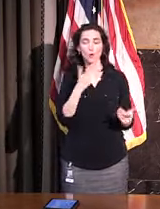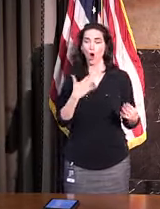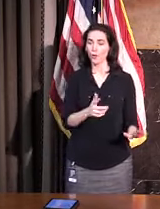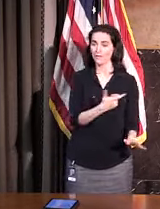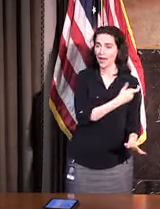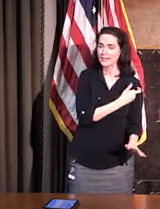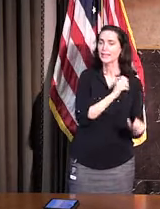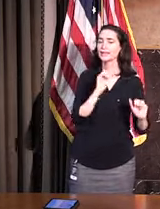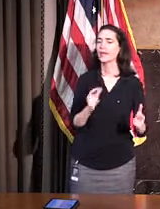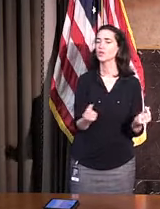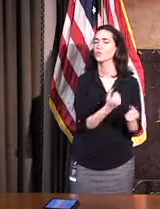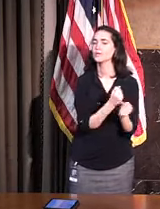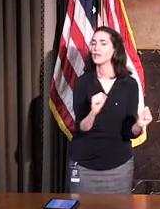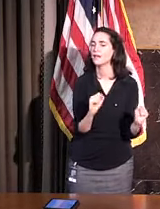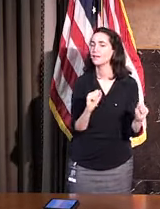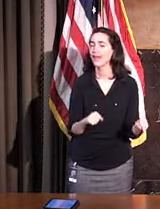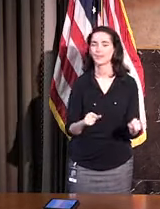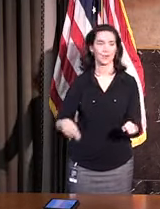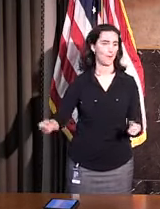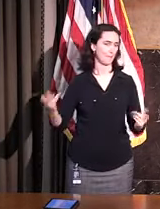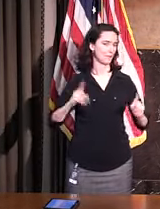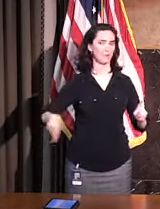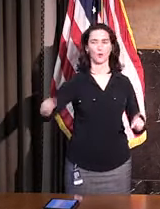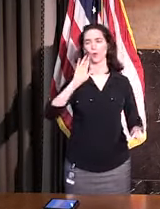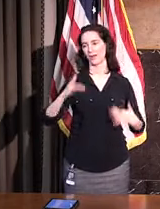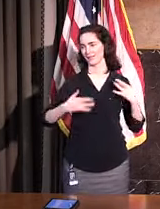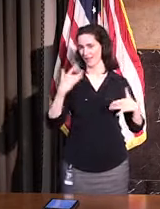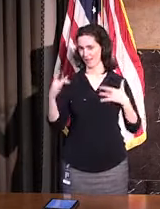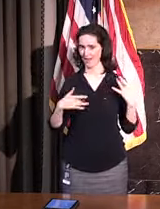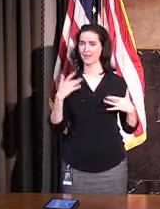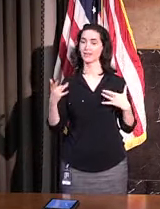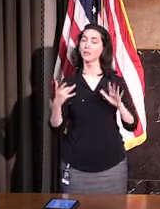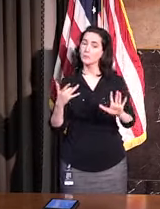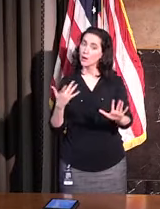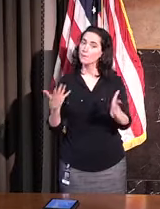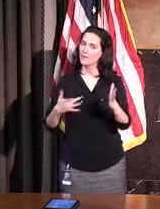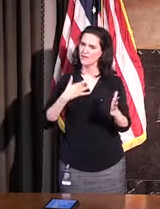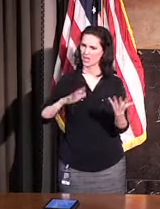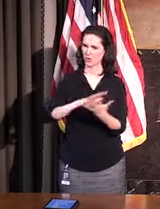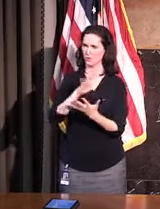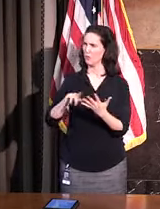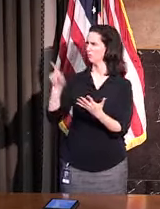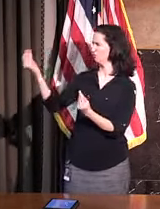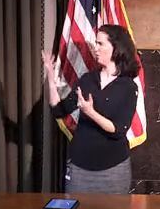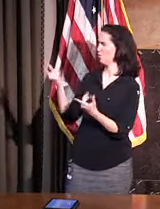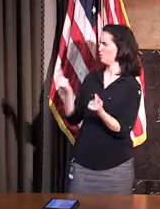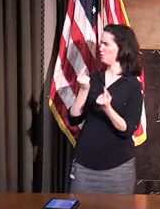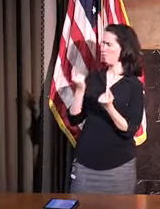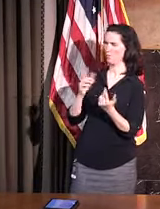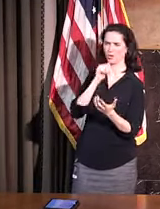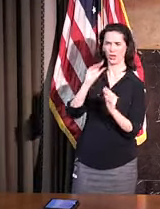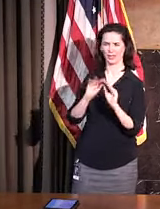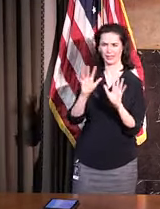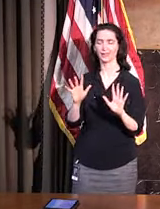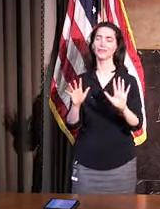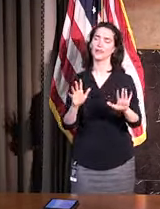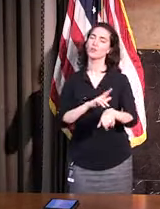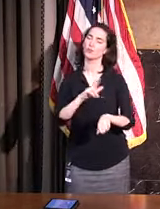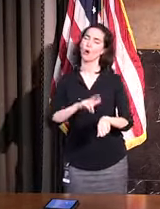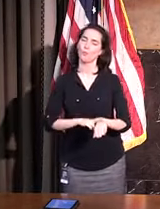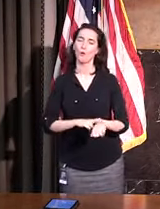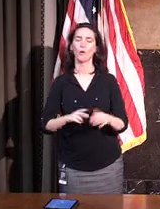resume. I know that's going to be welcome news for a lot of people. It also can be confusing, and I think it's a function of human nature